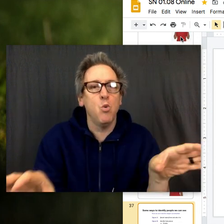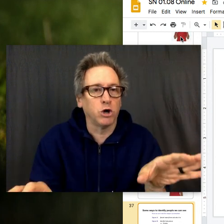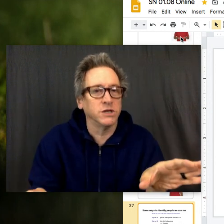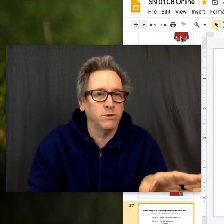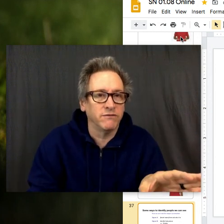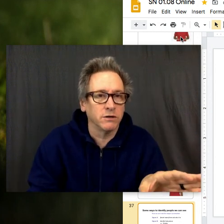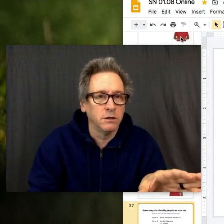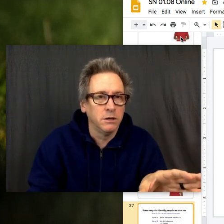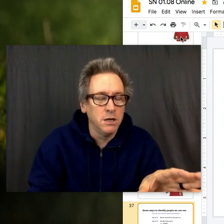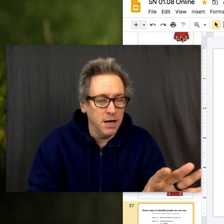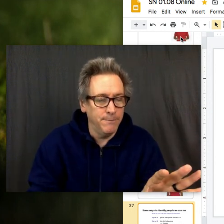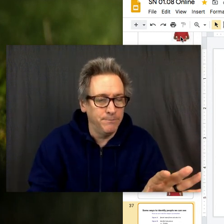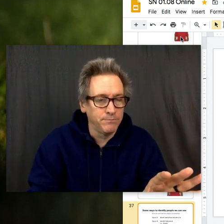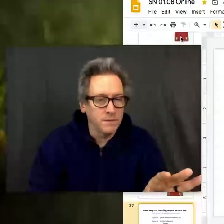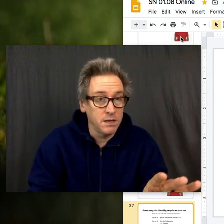no work whatsoever.